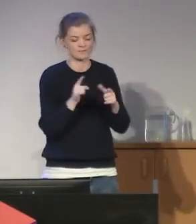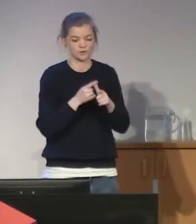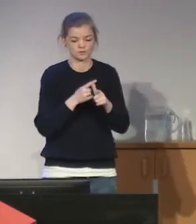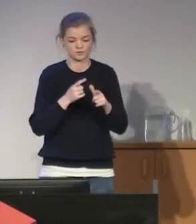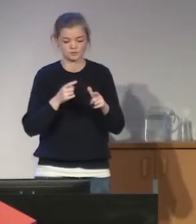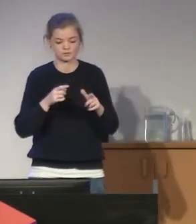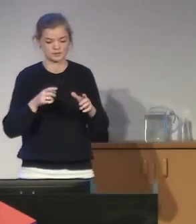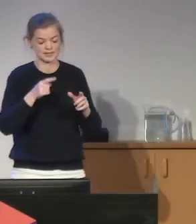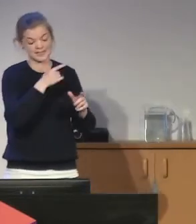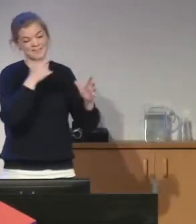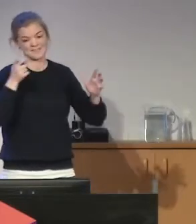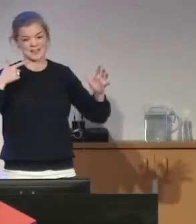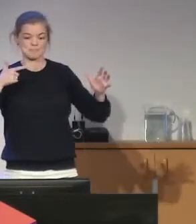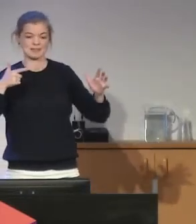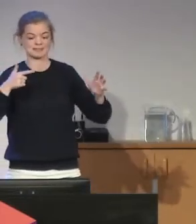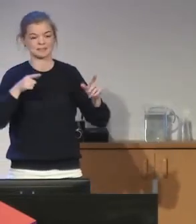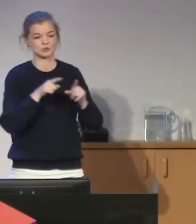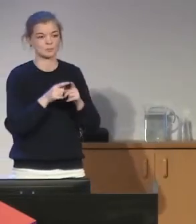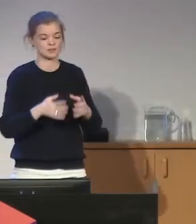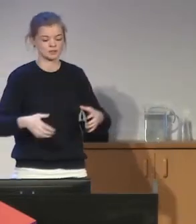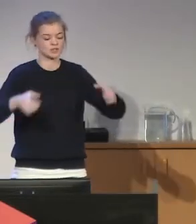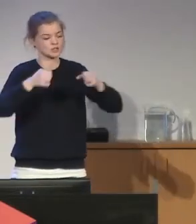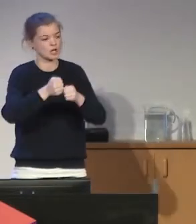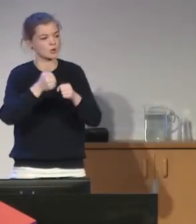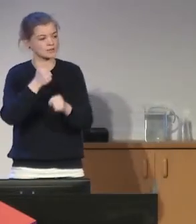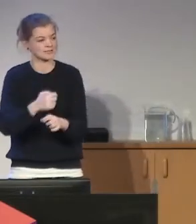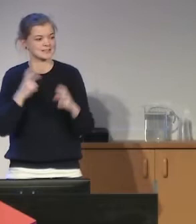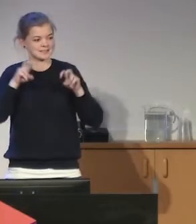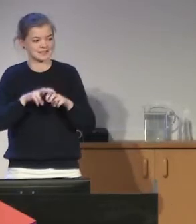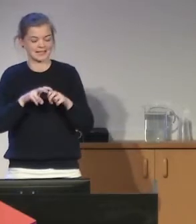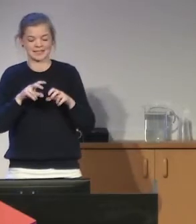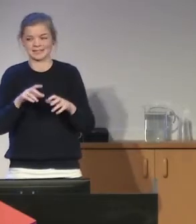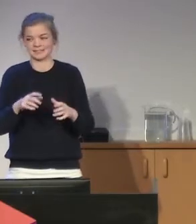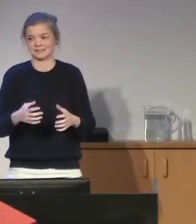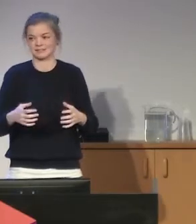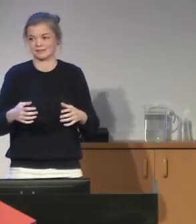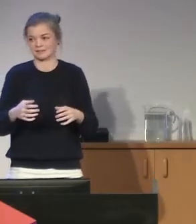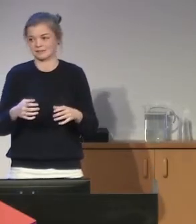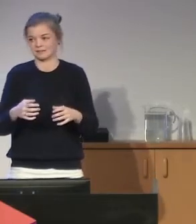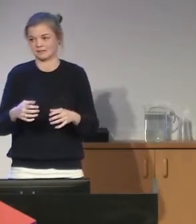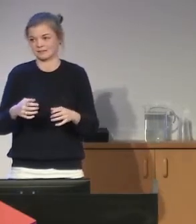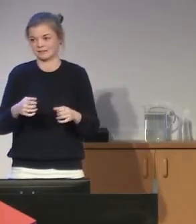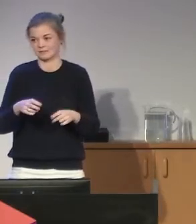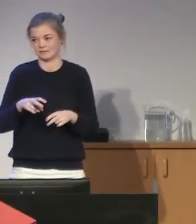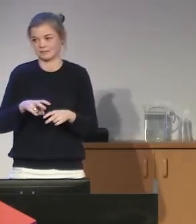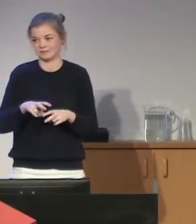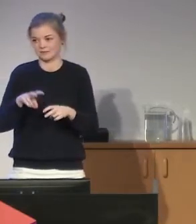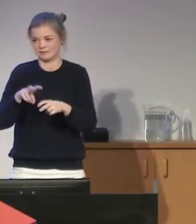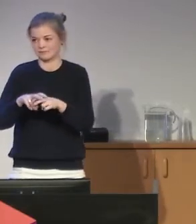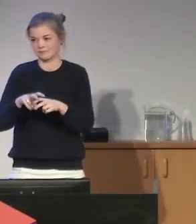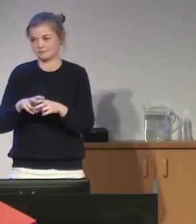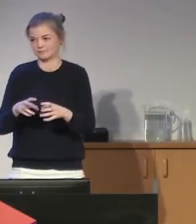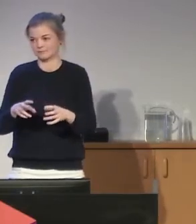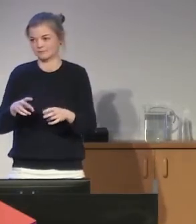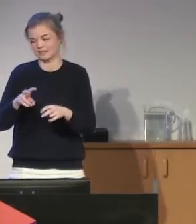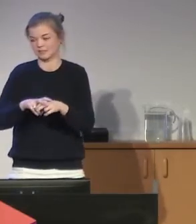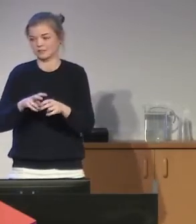and we were actually physically moving from one place to another one. So when we were filming, he actually sat in that kind of